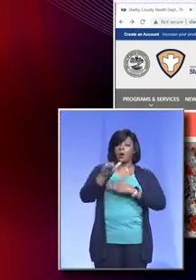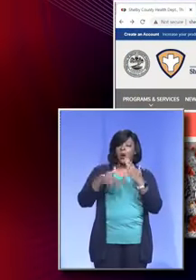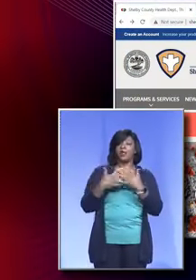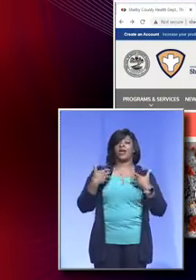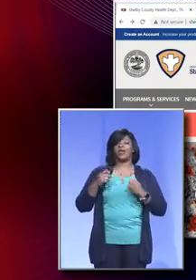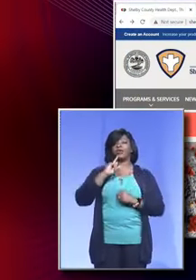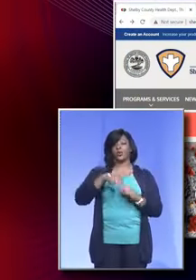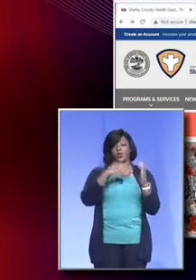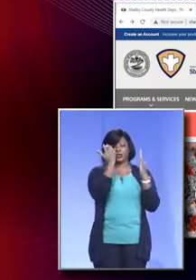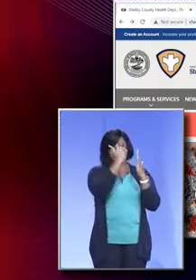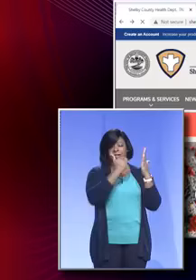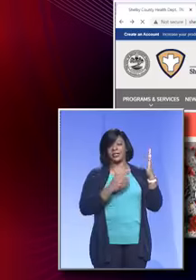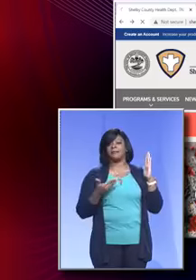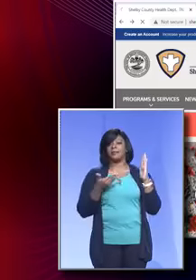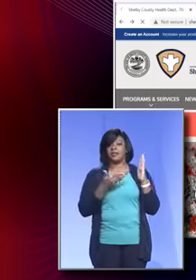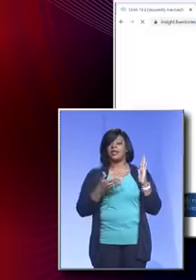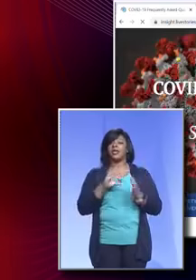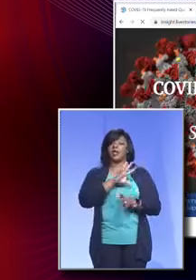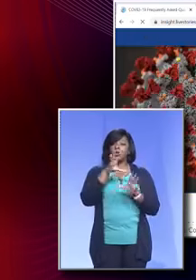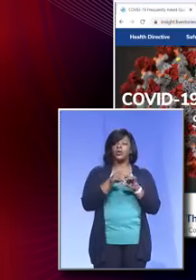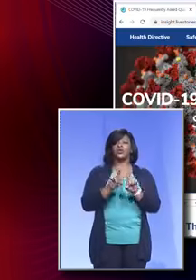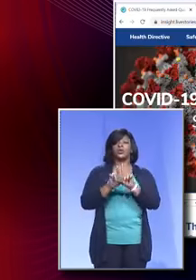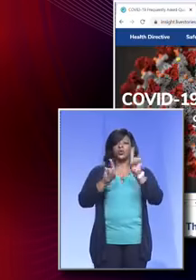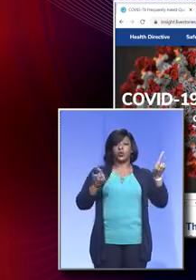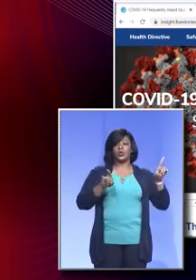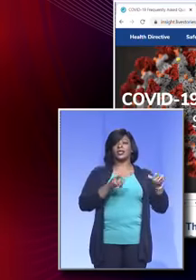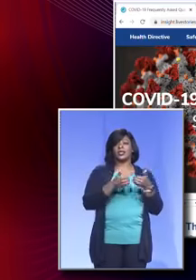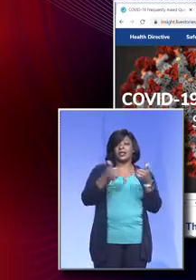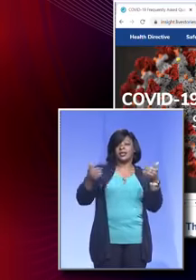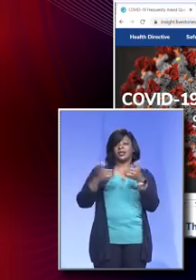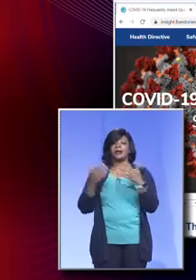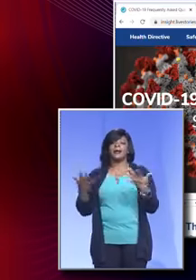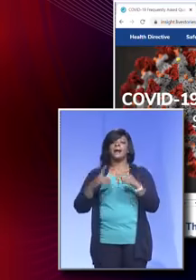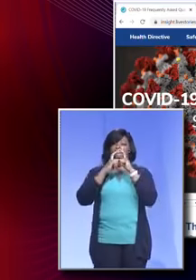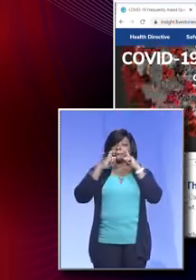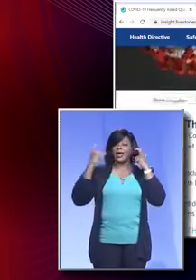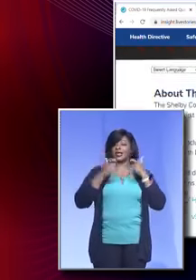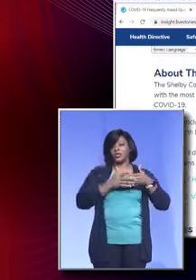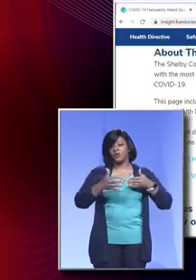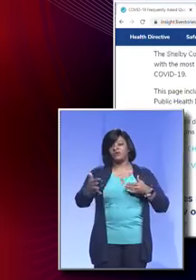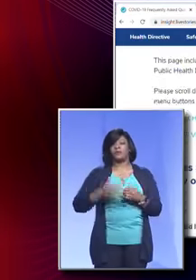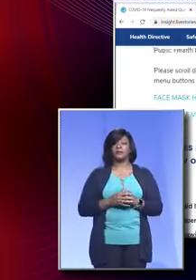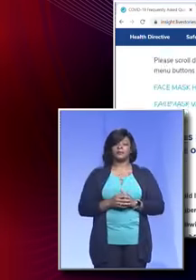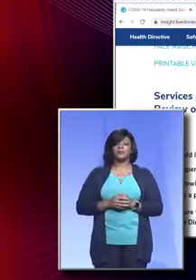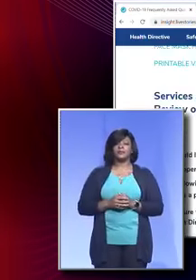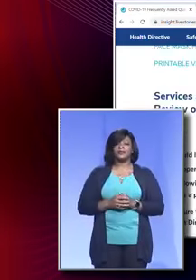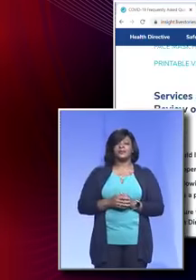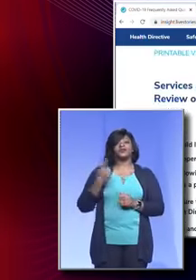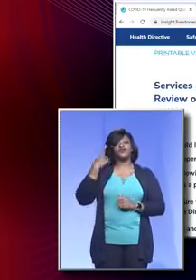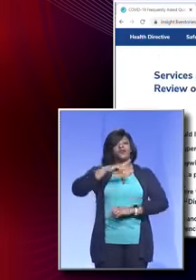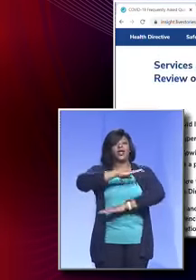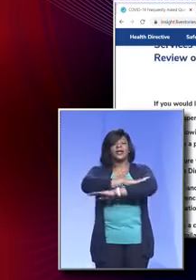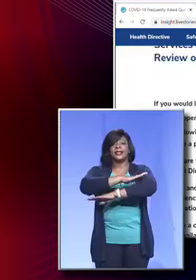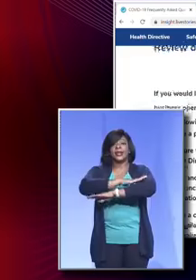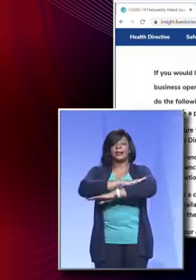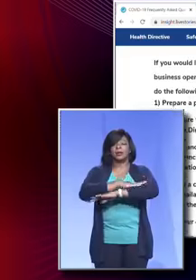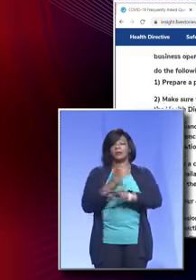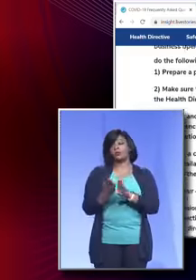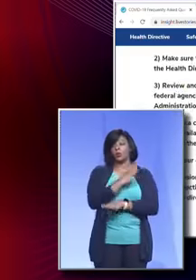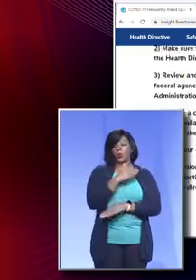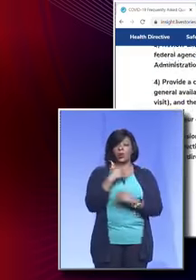health directive measures, including social distancing, masking, and so on. For a table, previously